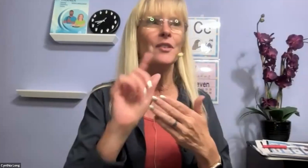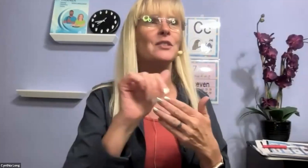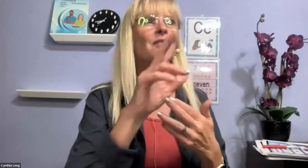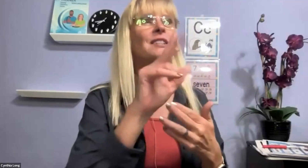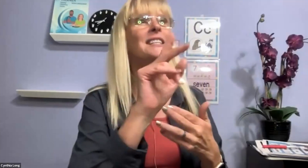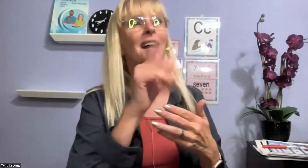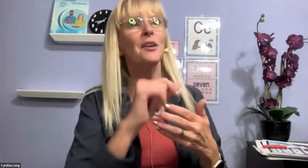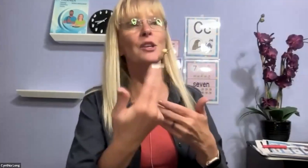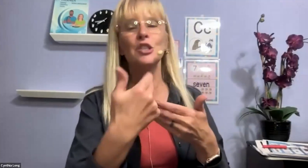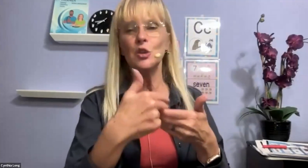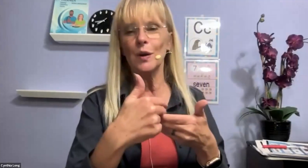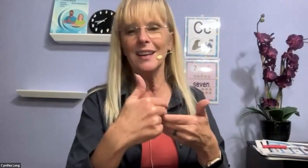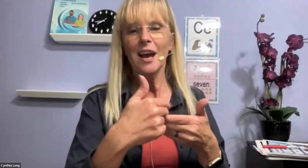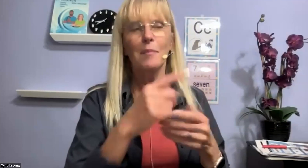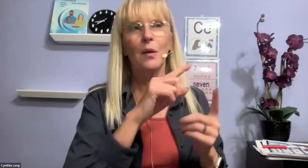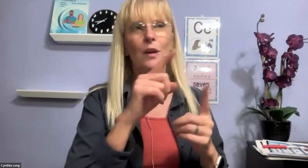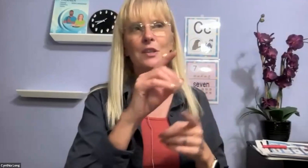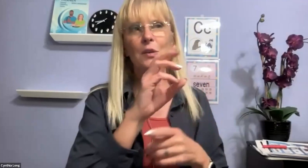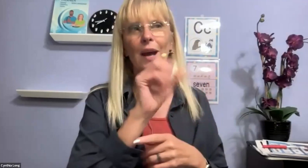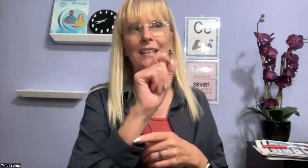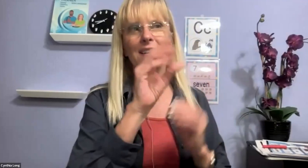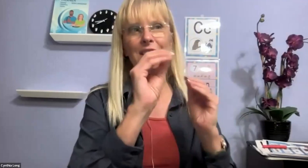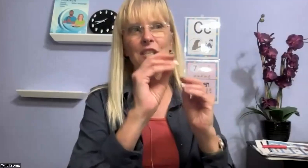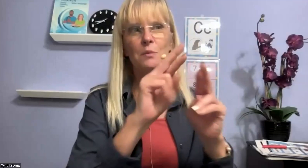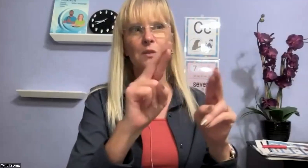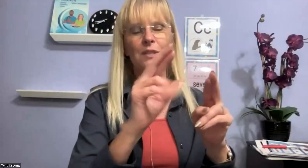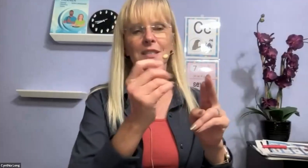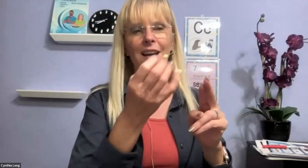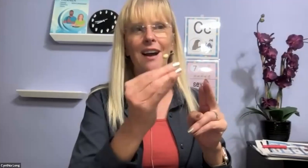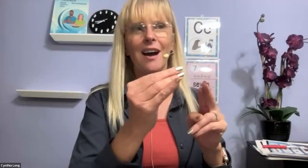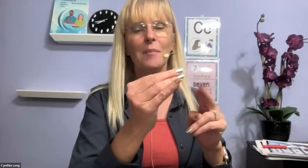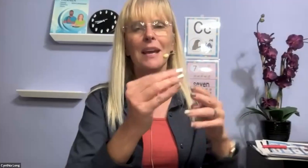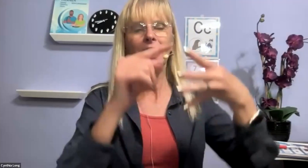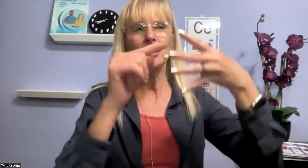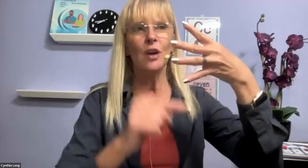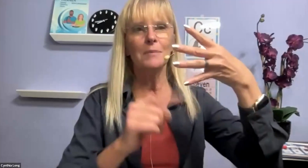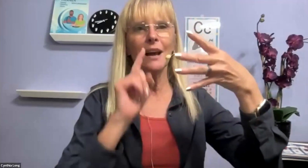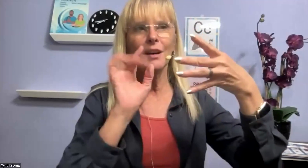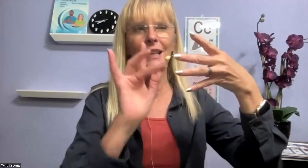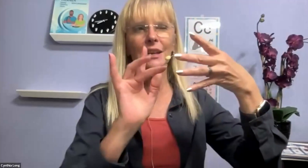those of you on TikTok, you can join by going to ASLTeachingResources.com. In the drop down, click on